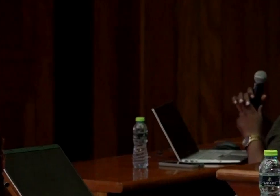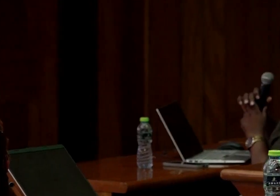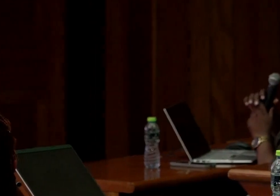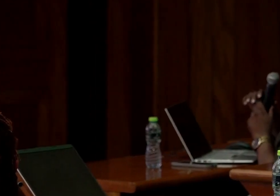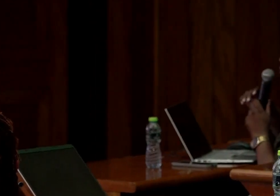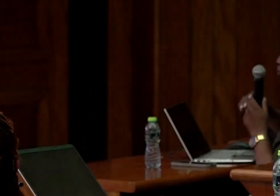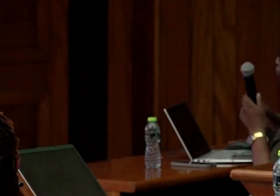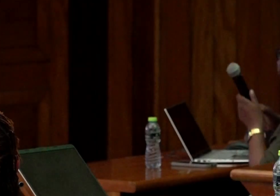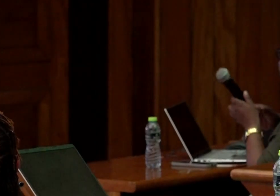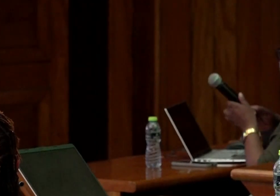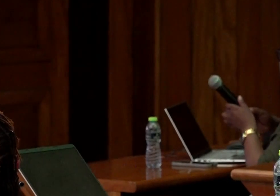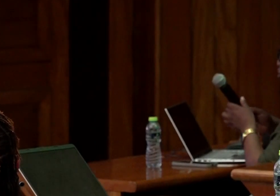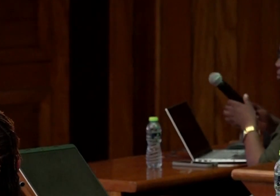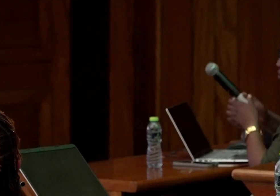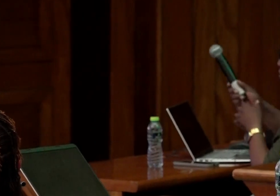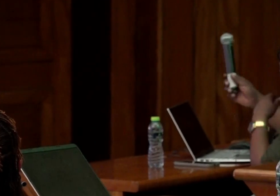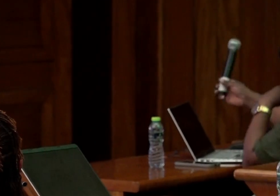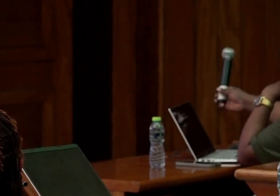Thank you.